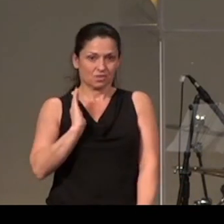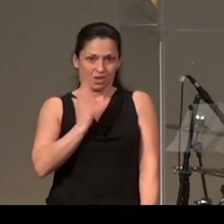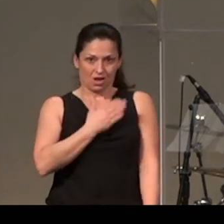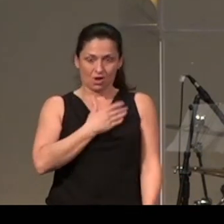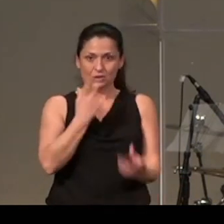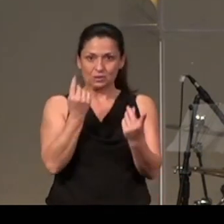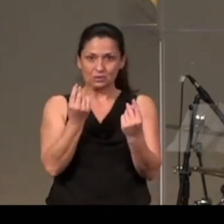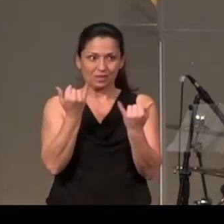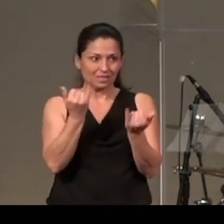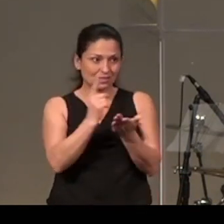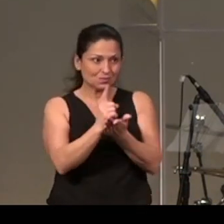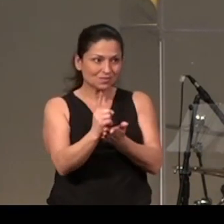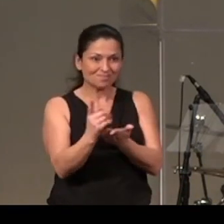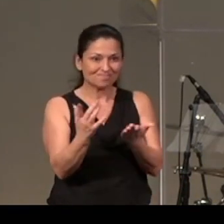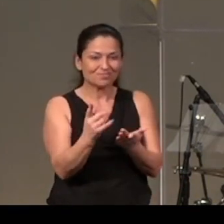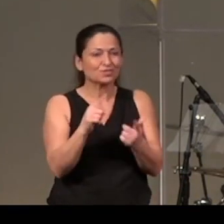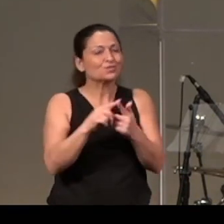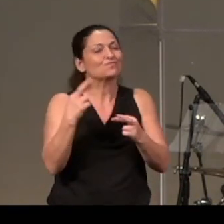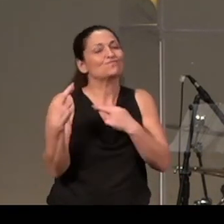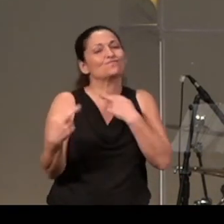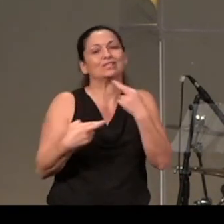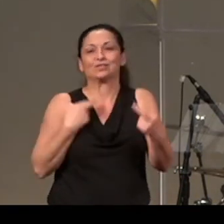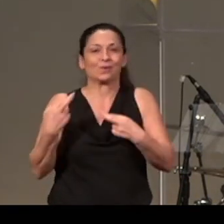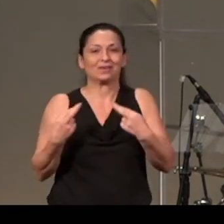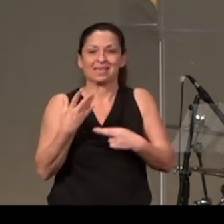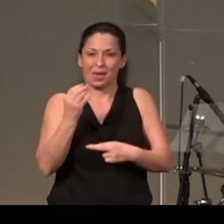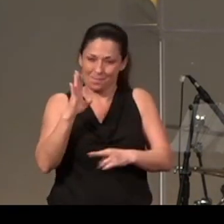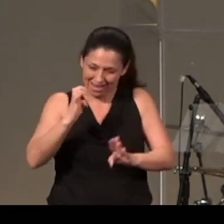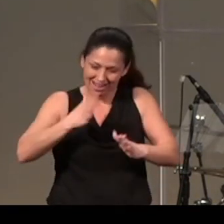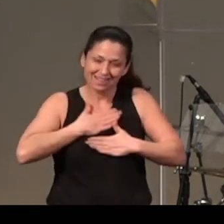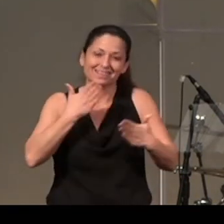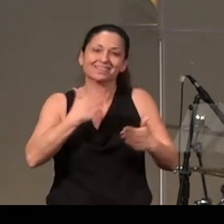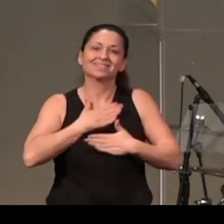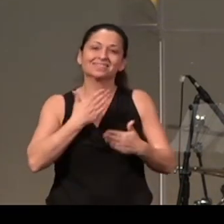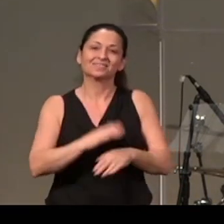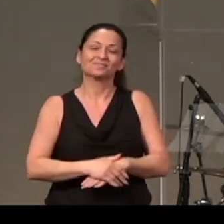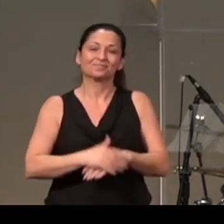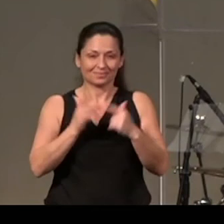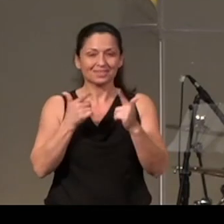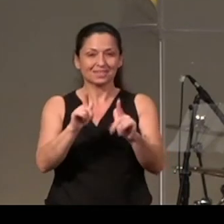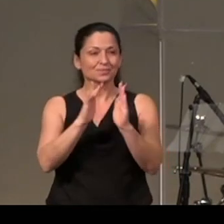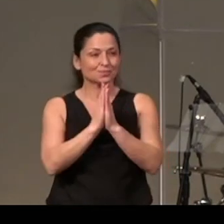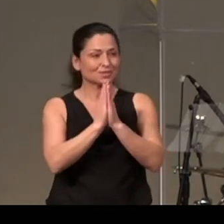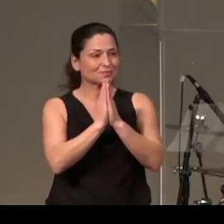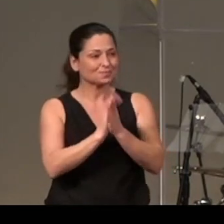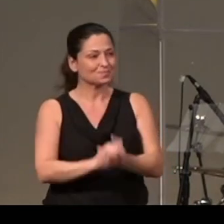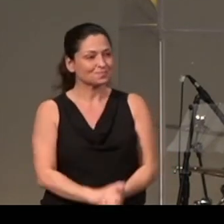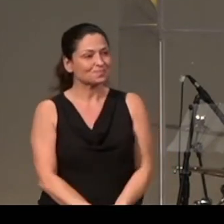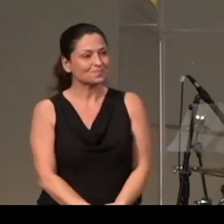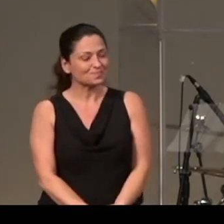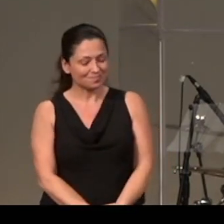is to rejoice and be glad. Let's pray.